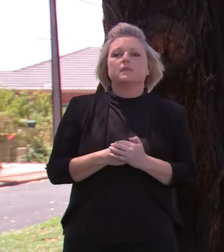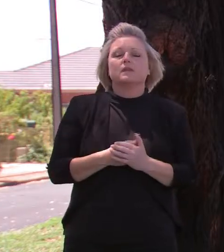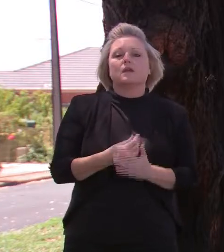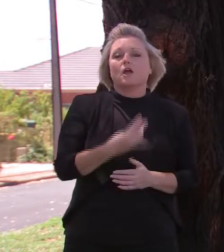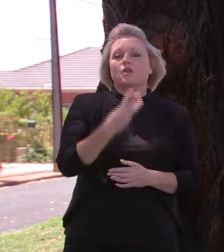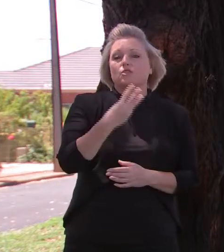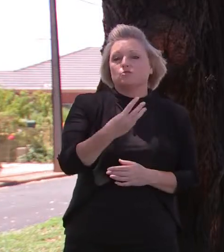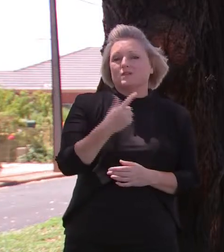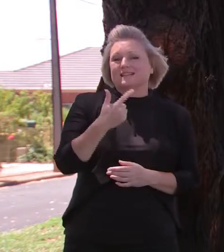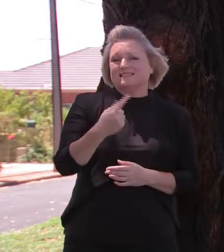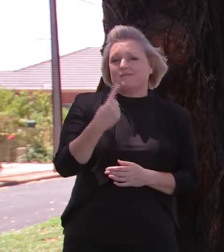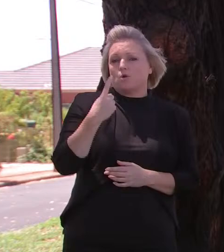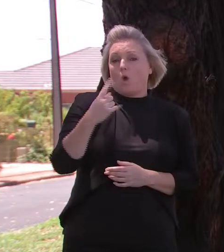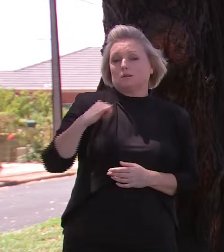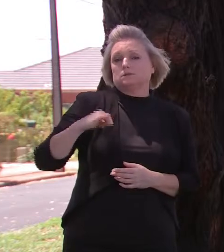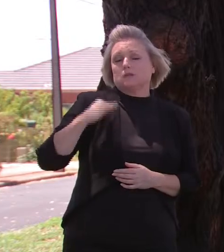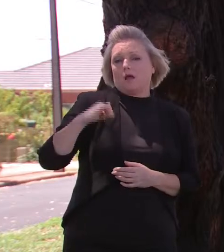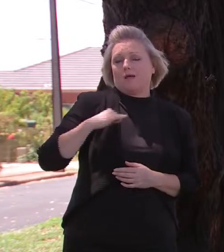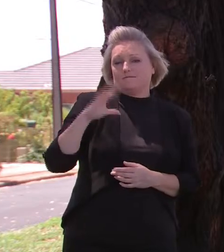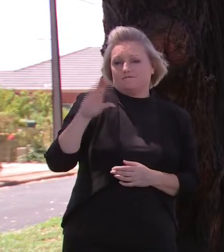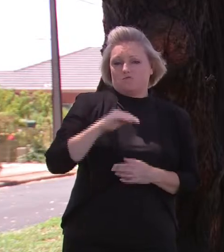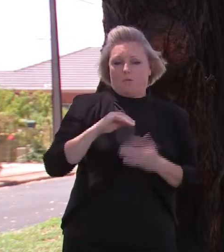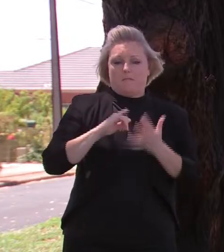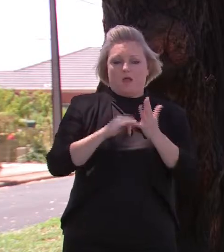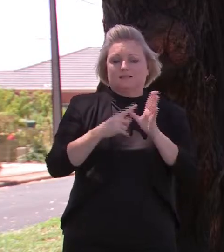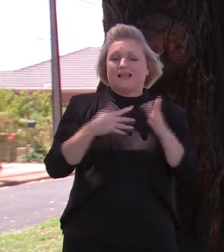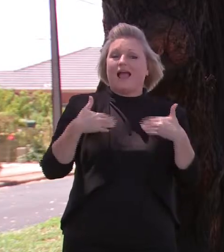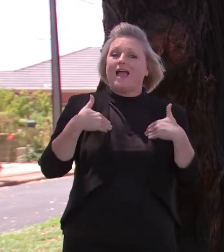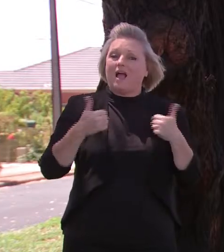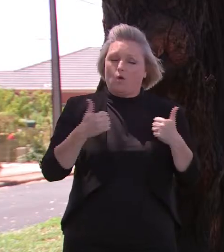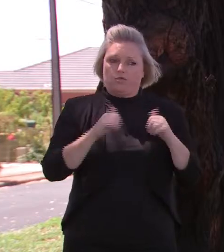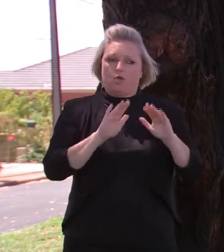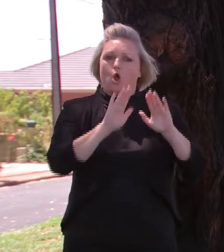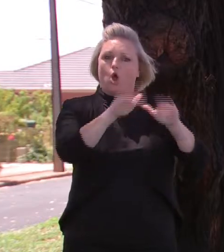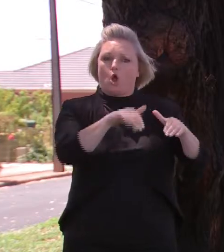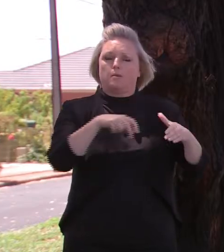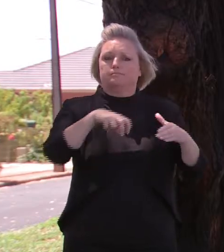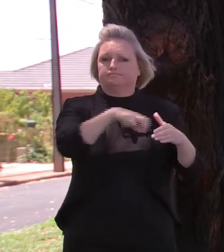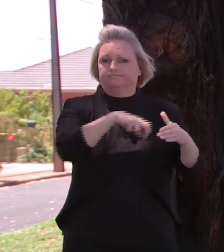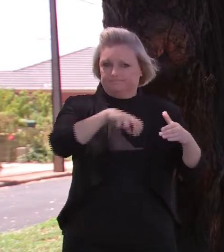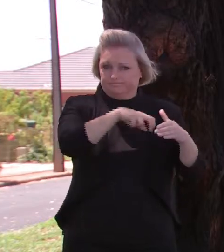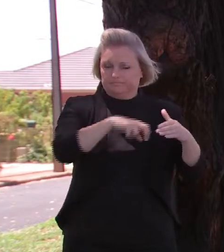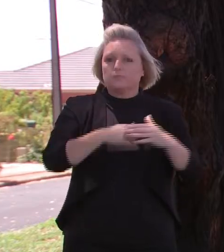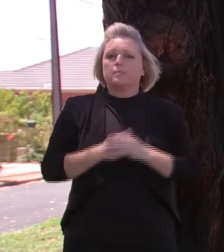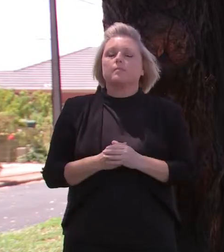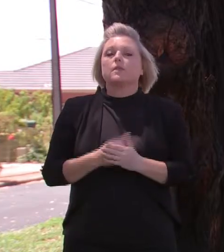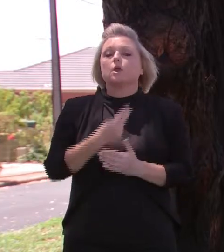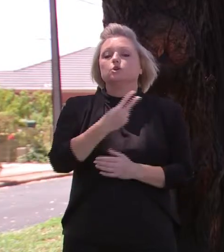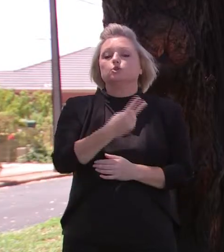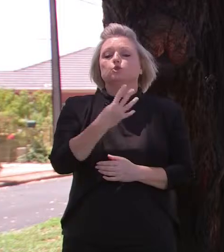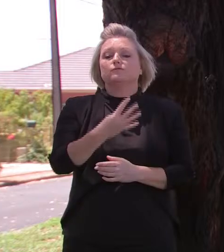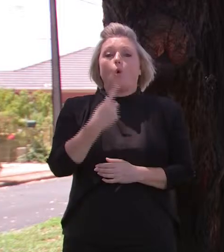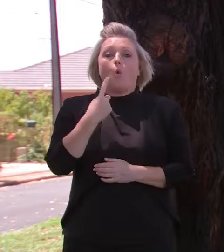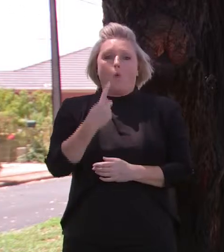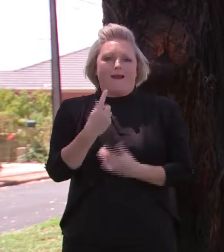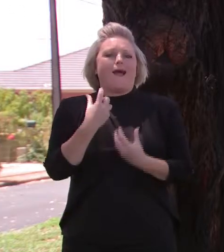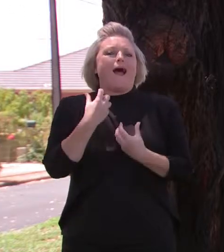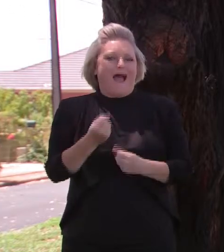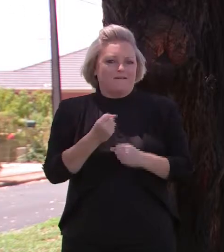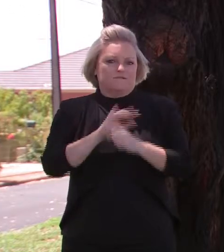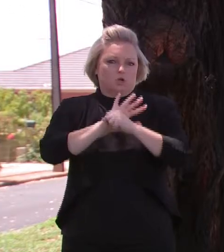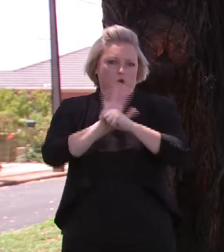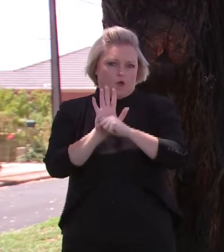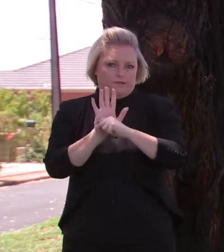SA Health staff right across metropolitan Adelaide who are now furloughed, and 241 of those are COVID positive. So